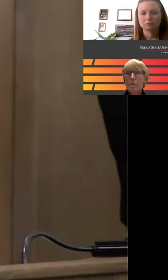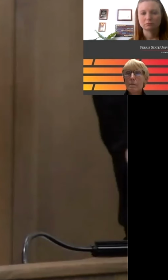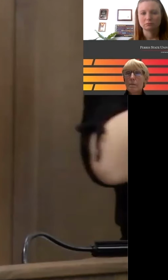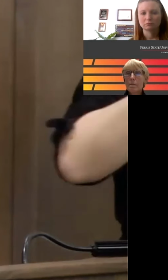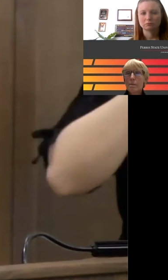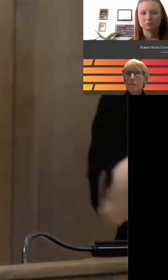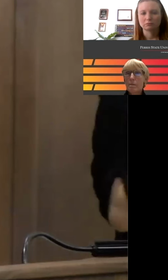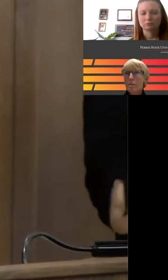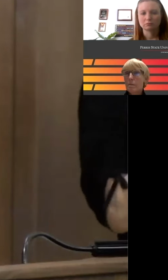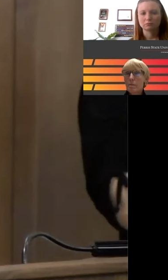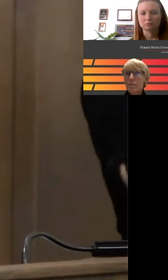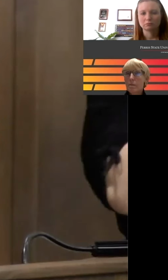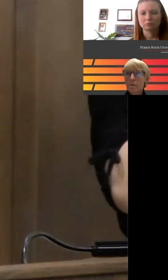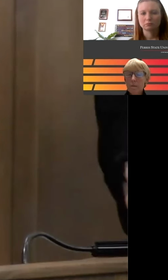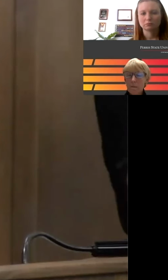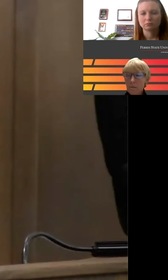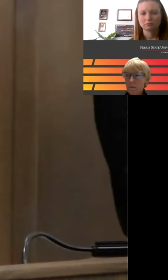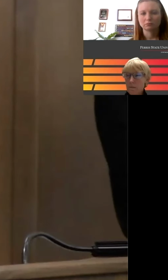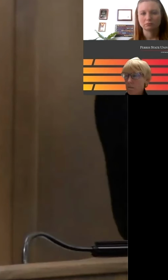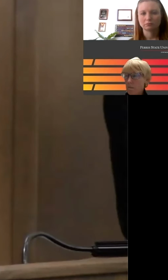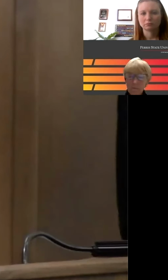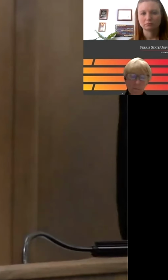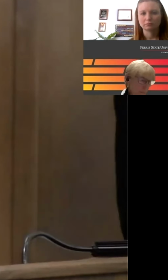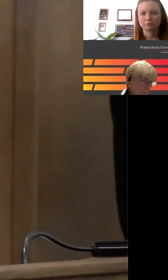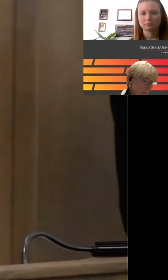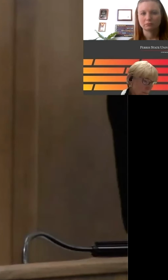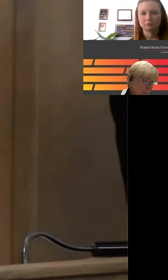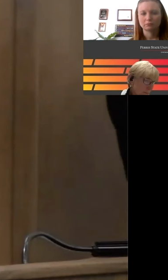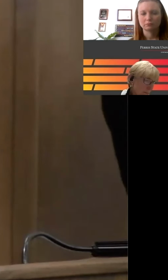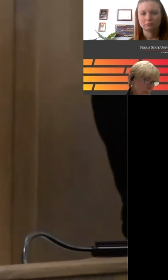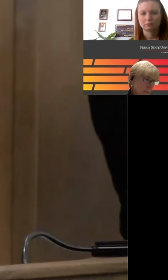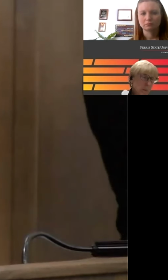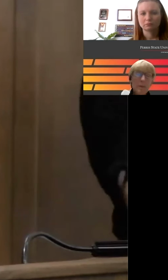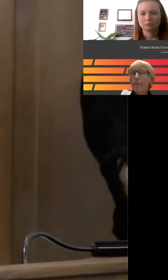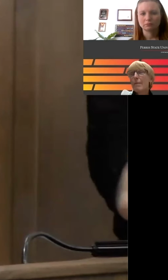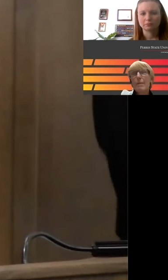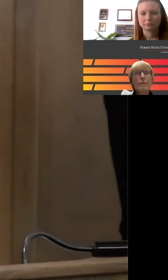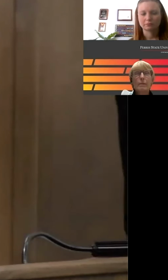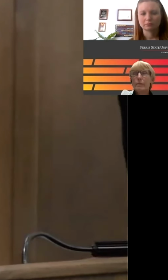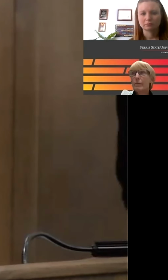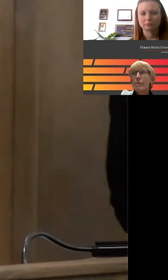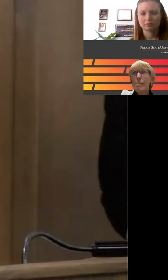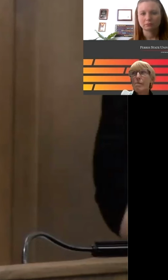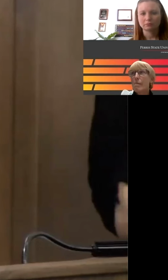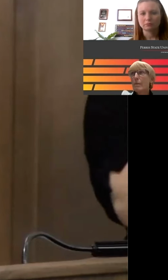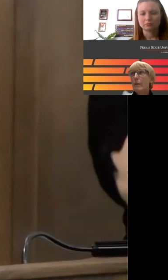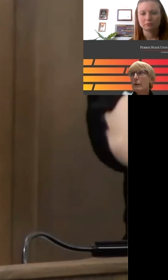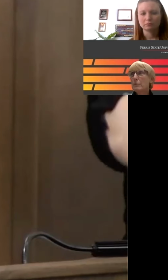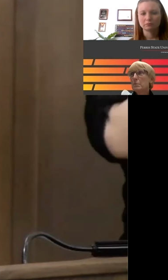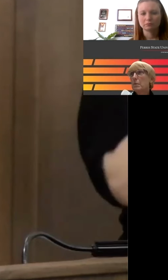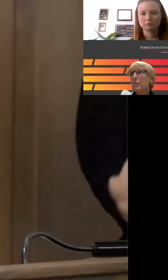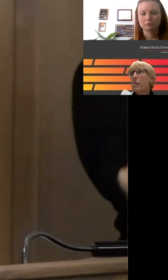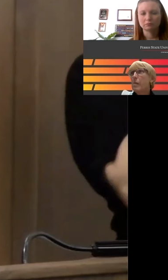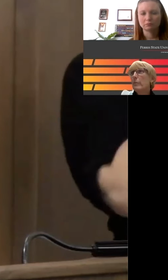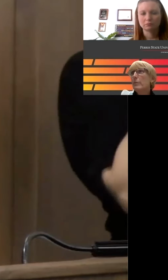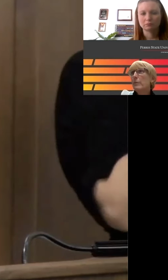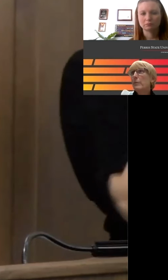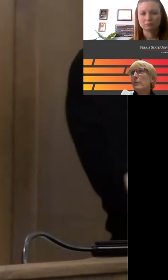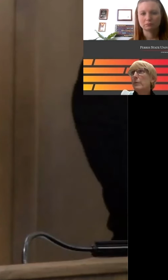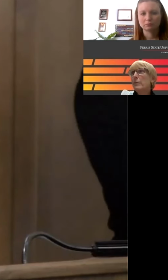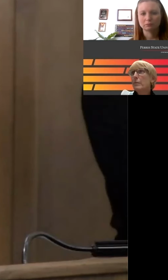her roomers would leave if the colored girl was allowed to remain at her boarding house. I asked if the colored girl roomed